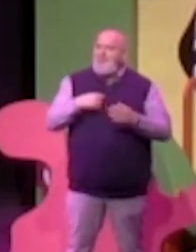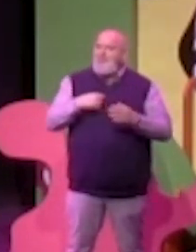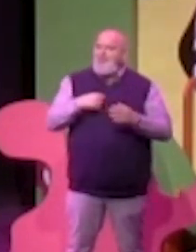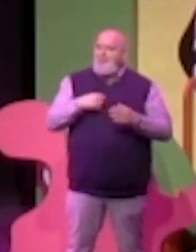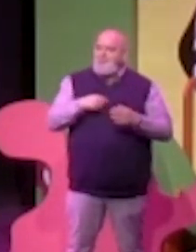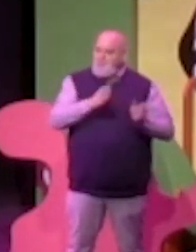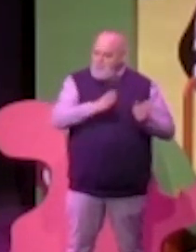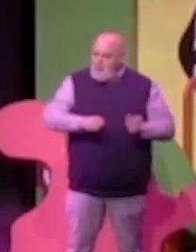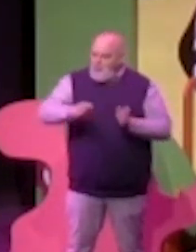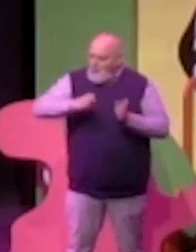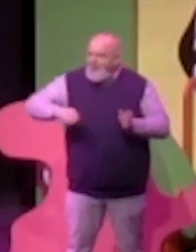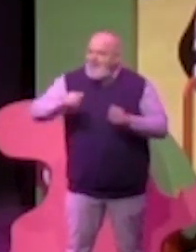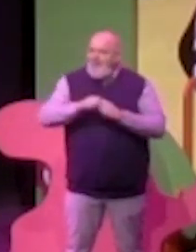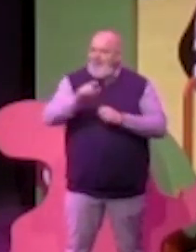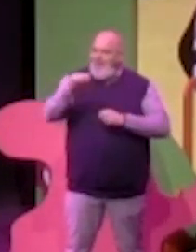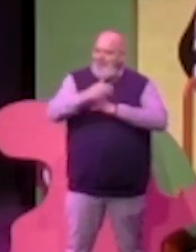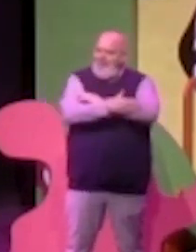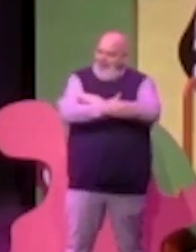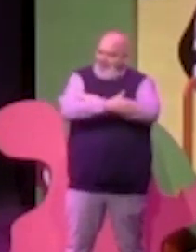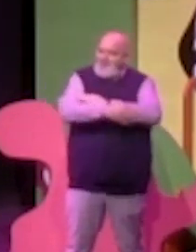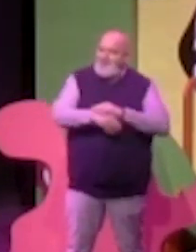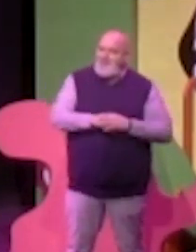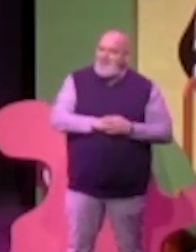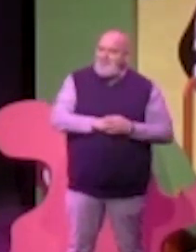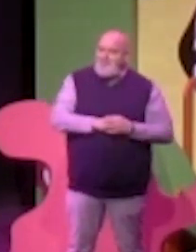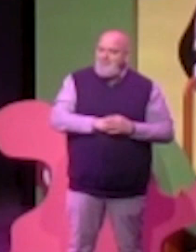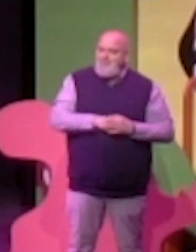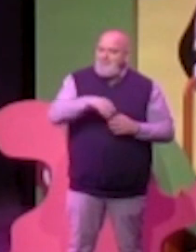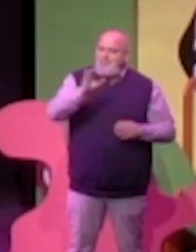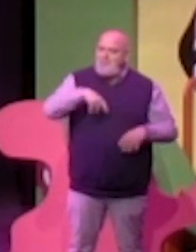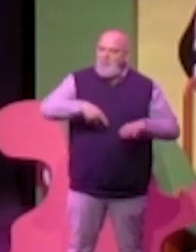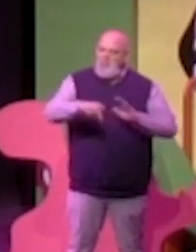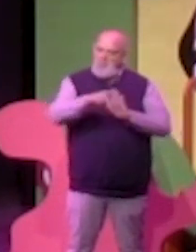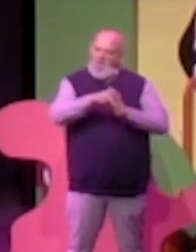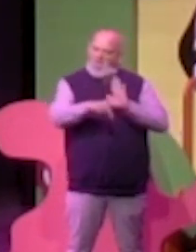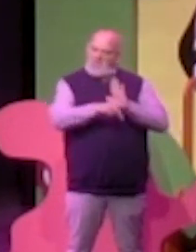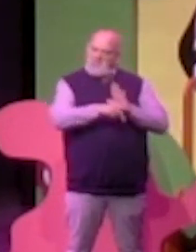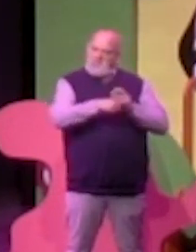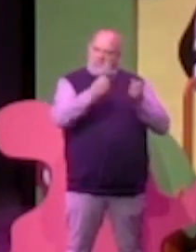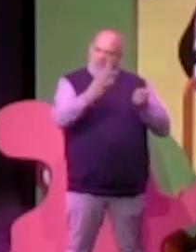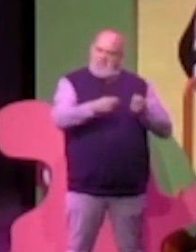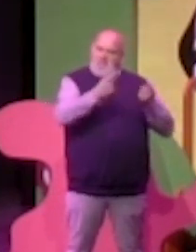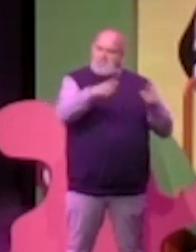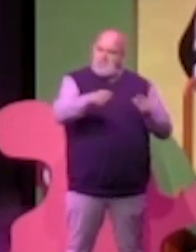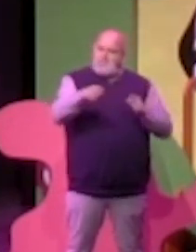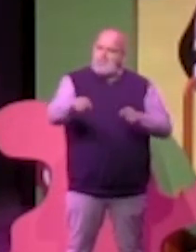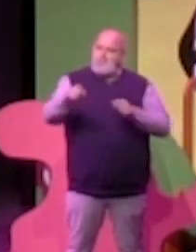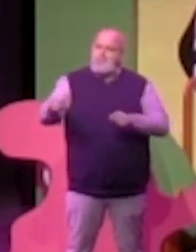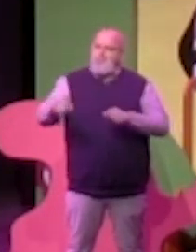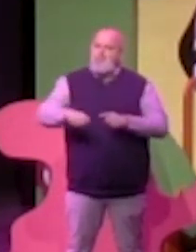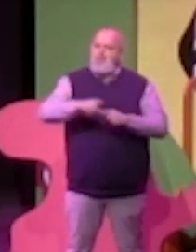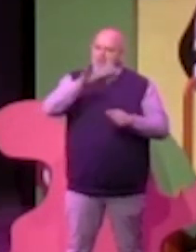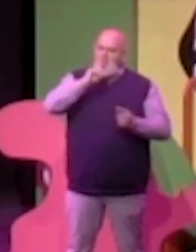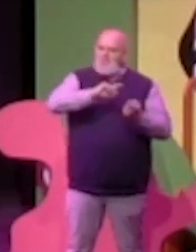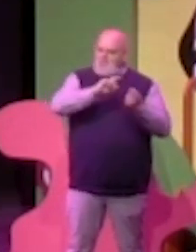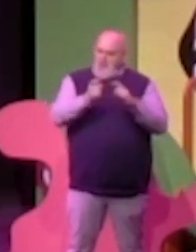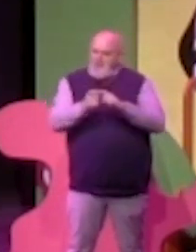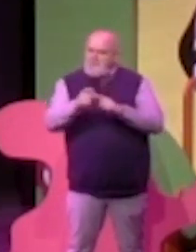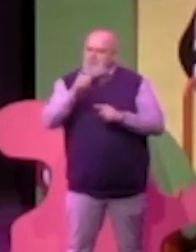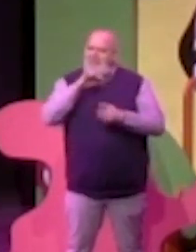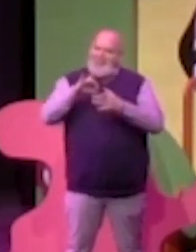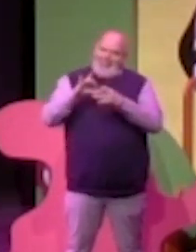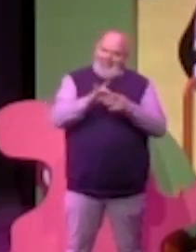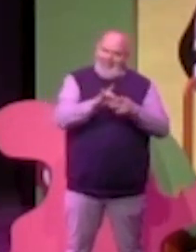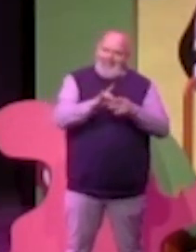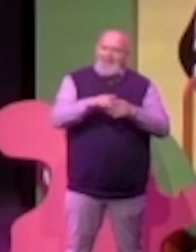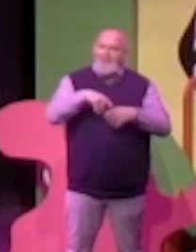know, in LA County and things like that. So we're moving at policy, like a suite of policies that have been adopted at the board level, arts and justice, linking arts with